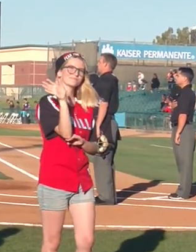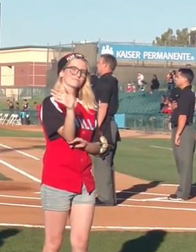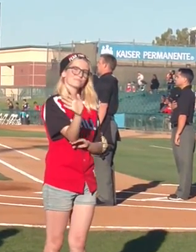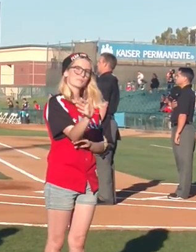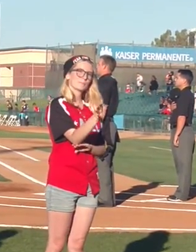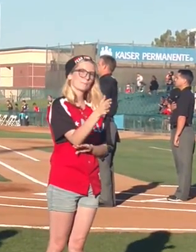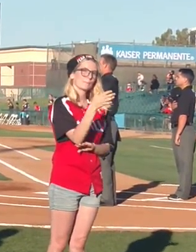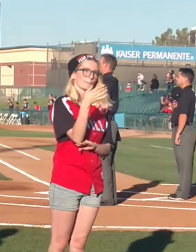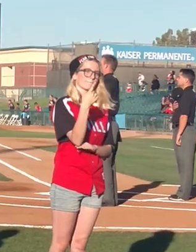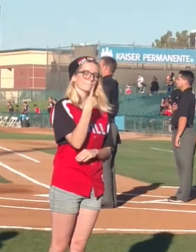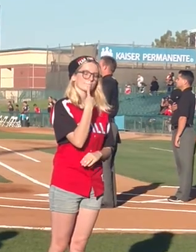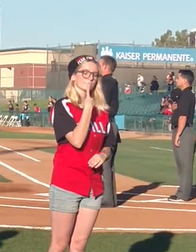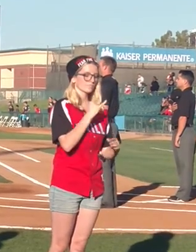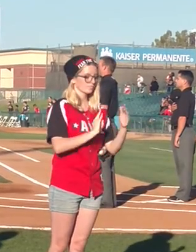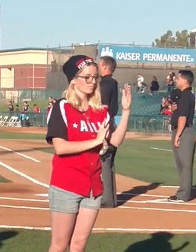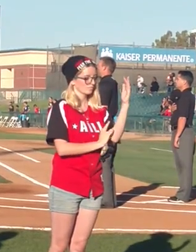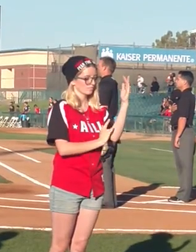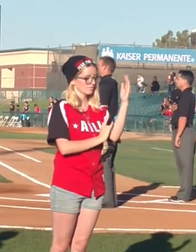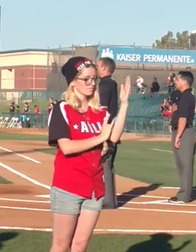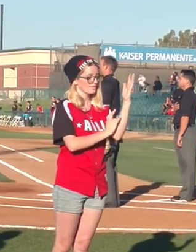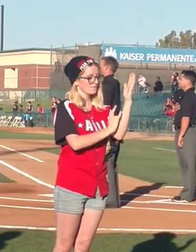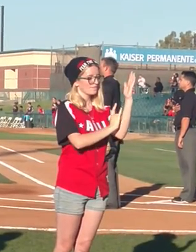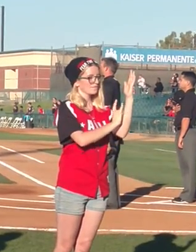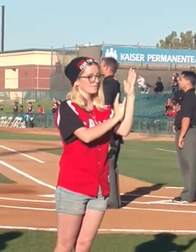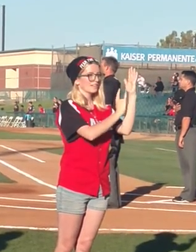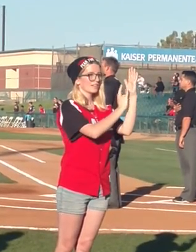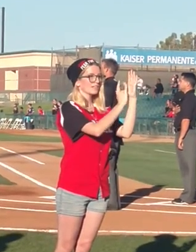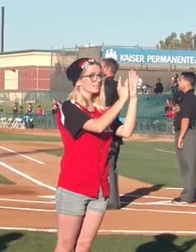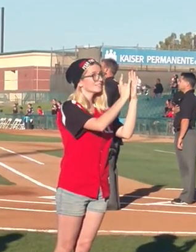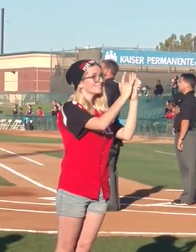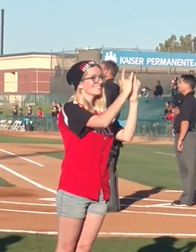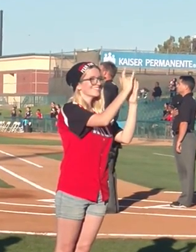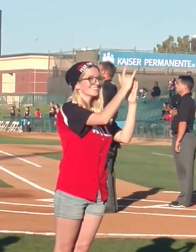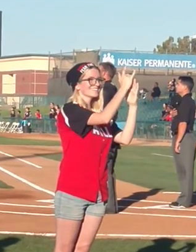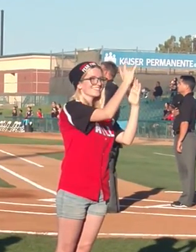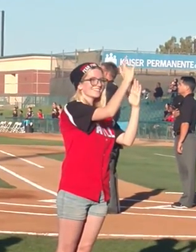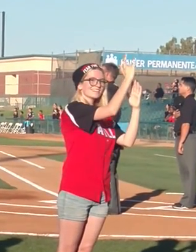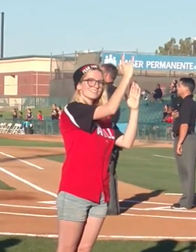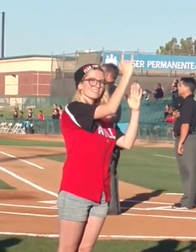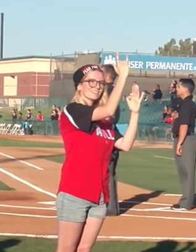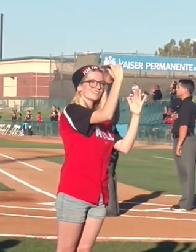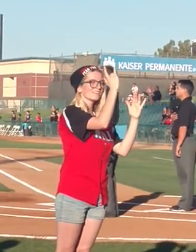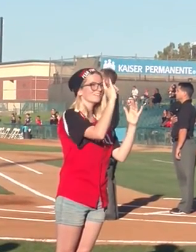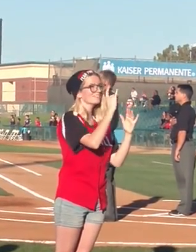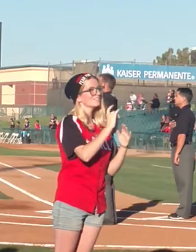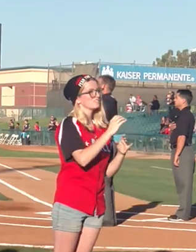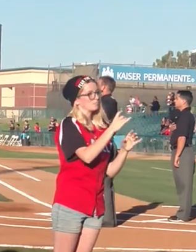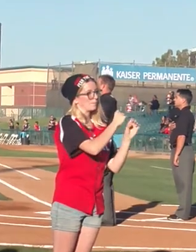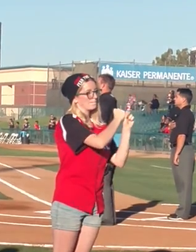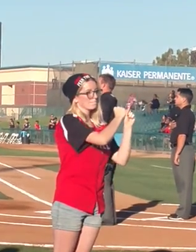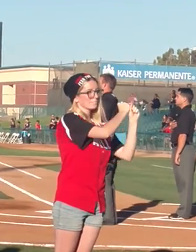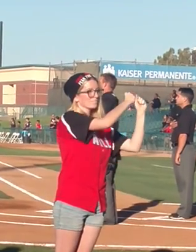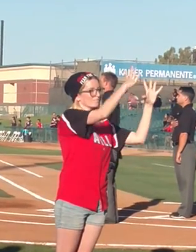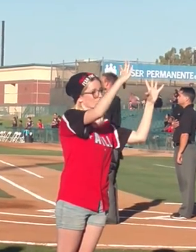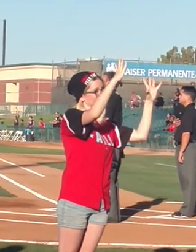And the rocket's glare, The